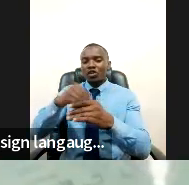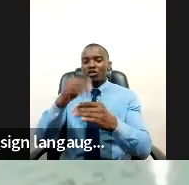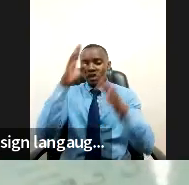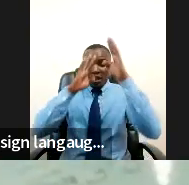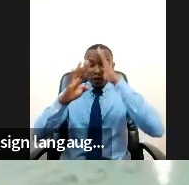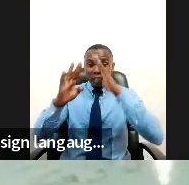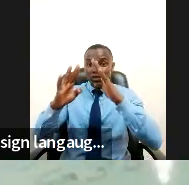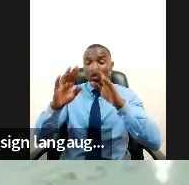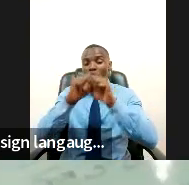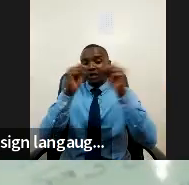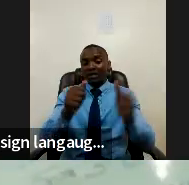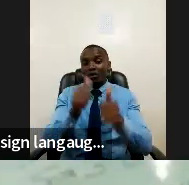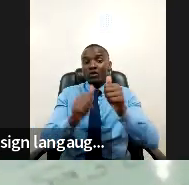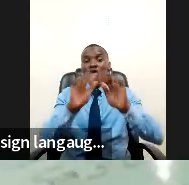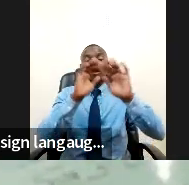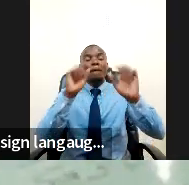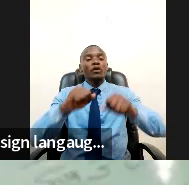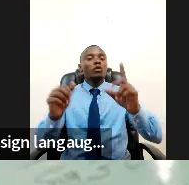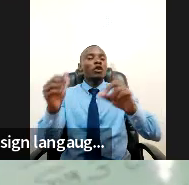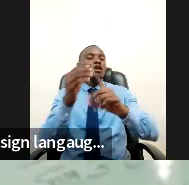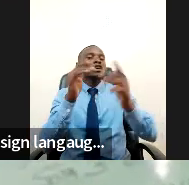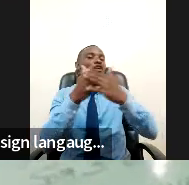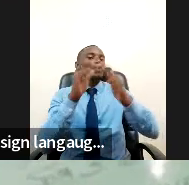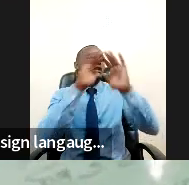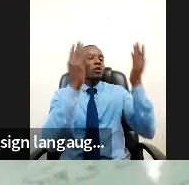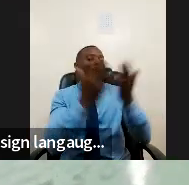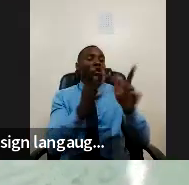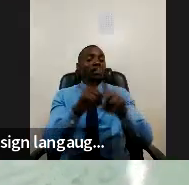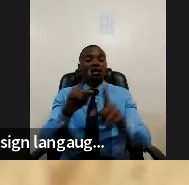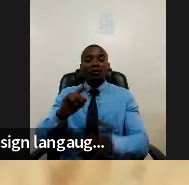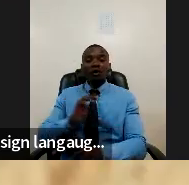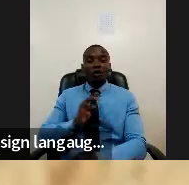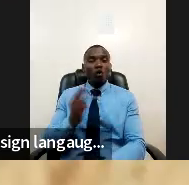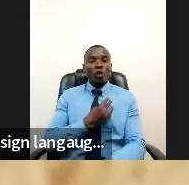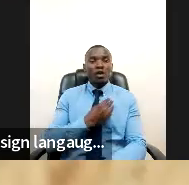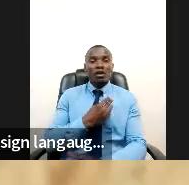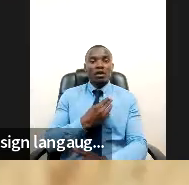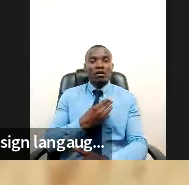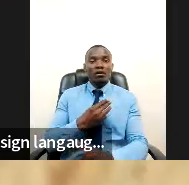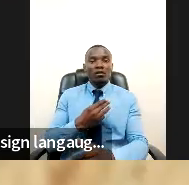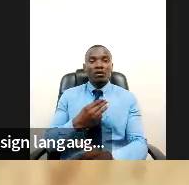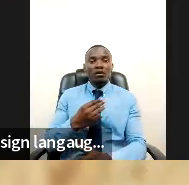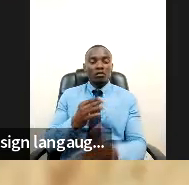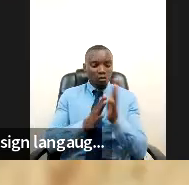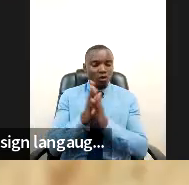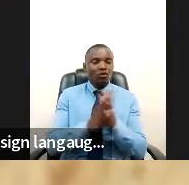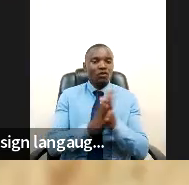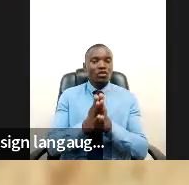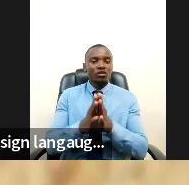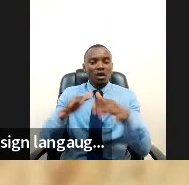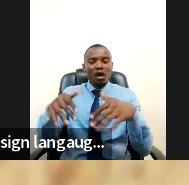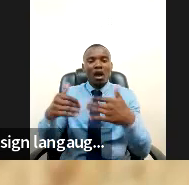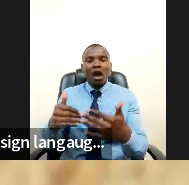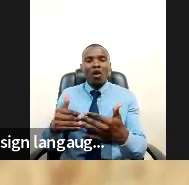a global reach. We are part of the Global Disability Innovation Hub. We are motivated by a huge